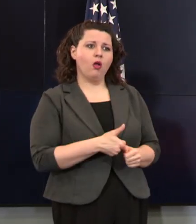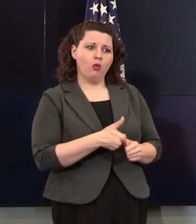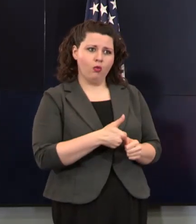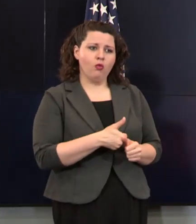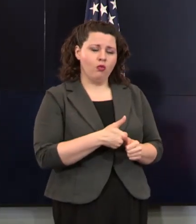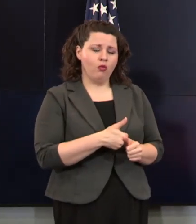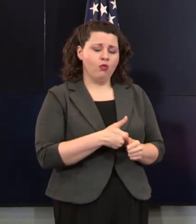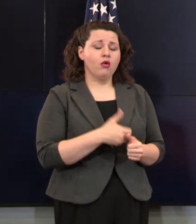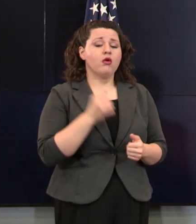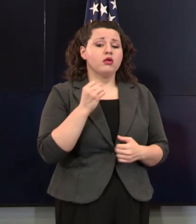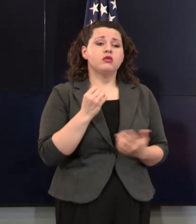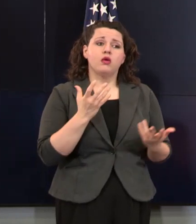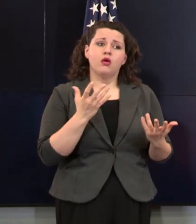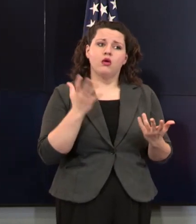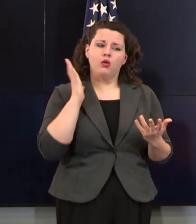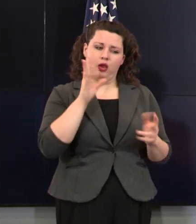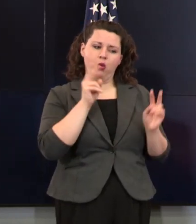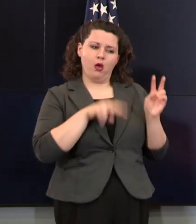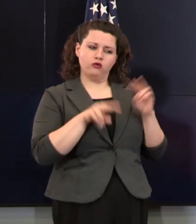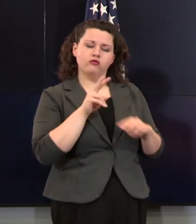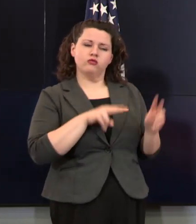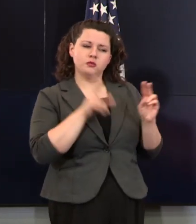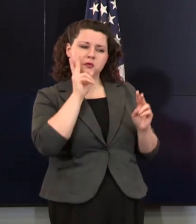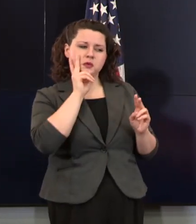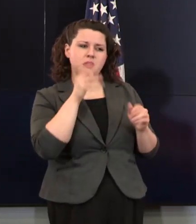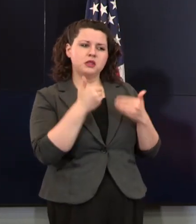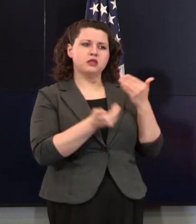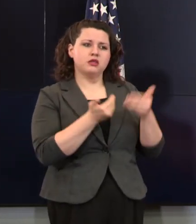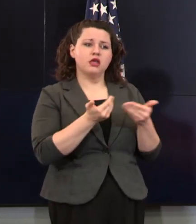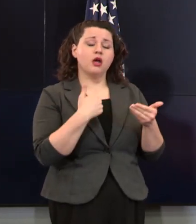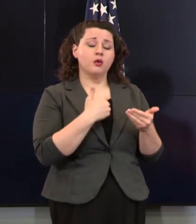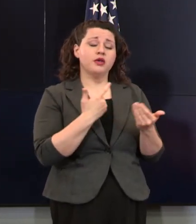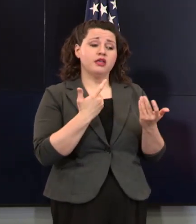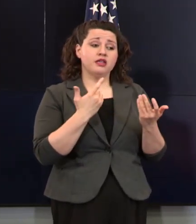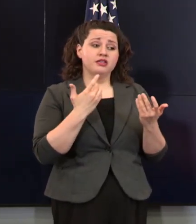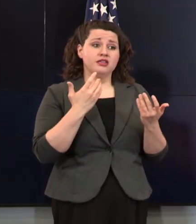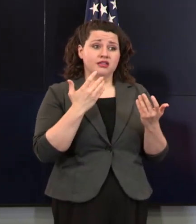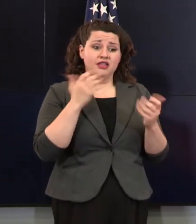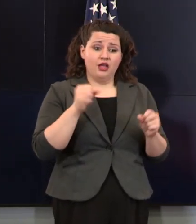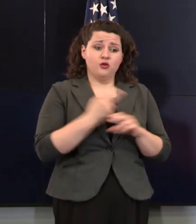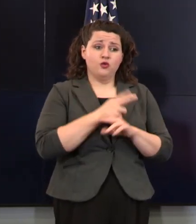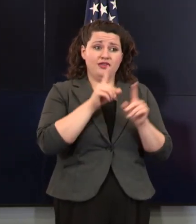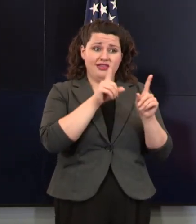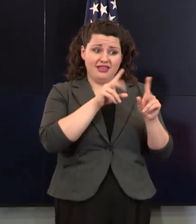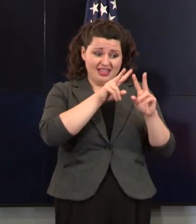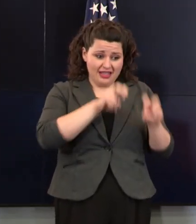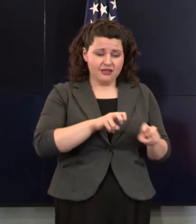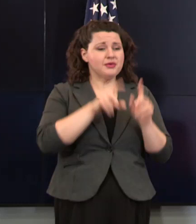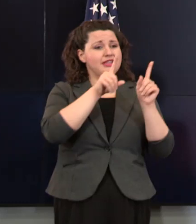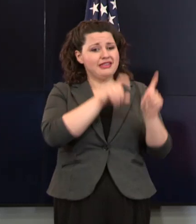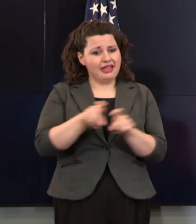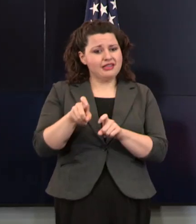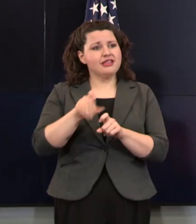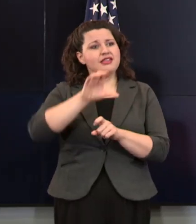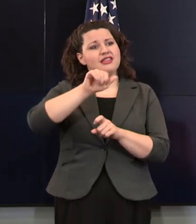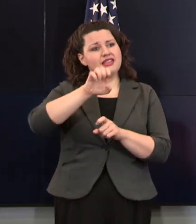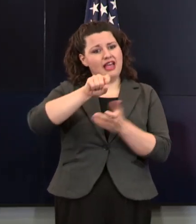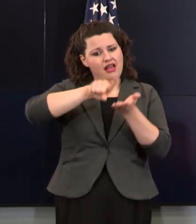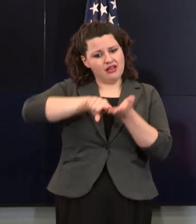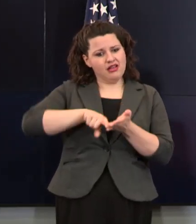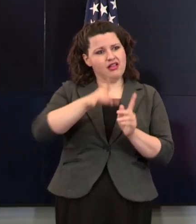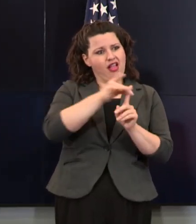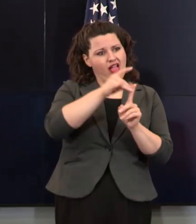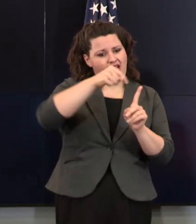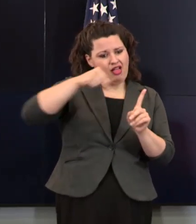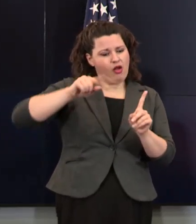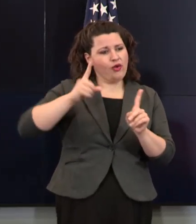order to do that. And so we'll watch that, and we're hoping as we can use the test, the assessment, the testing, and the case investigation, we'll start to